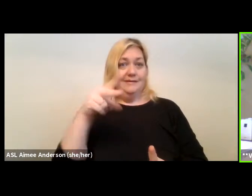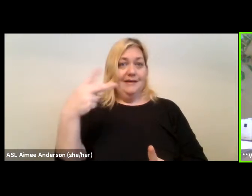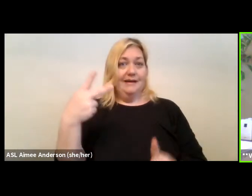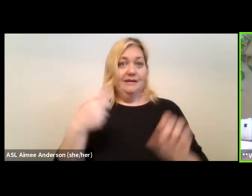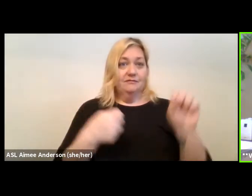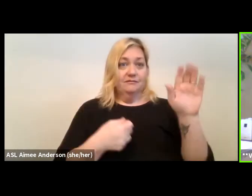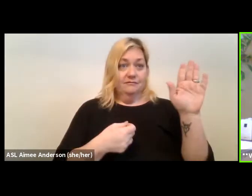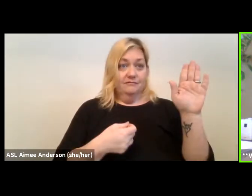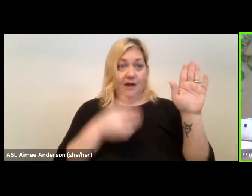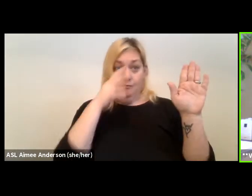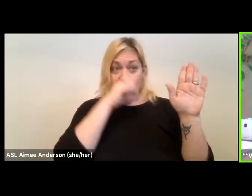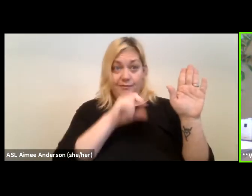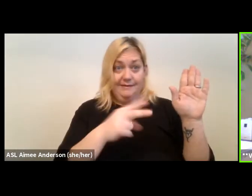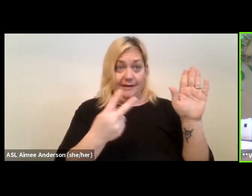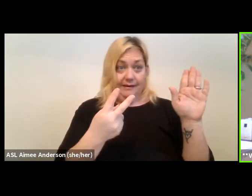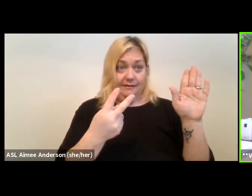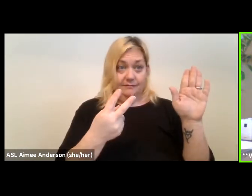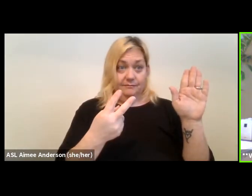I'm assuming that's a second?